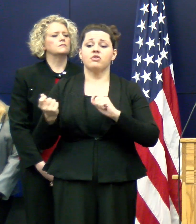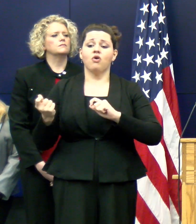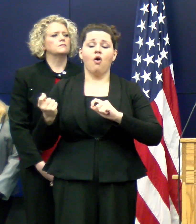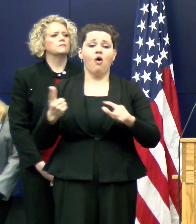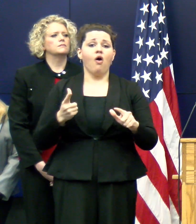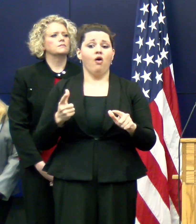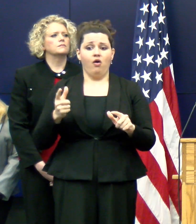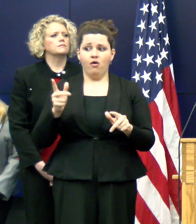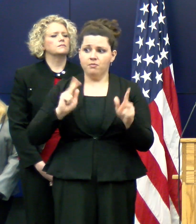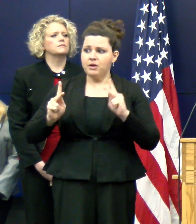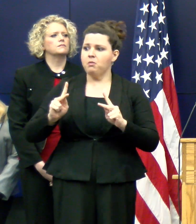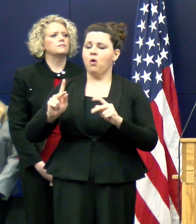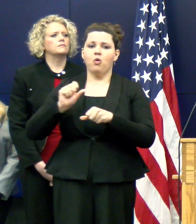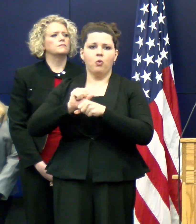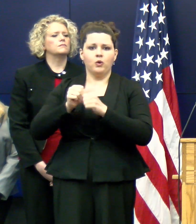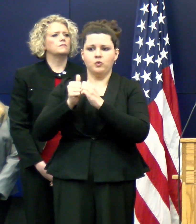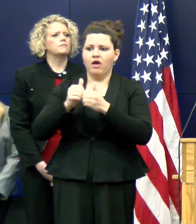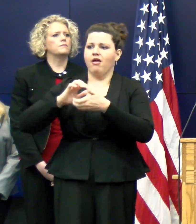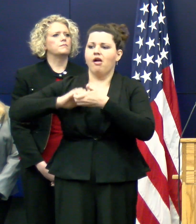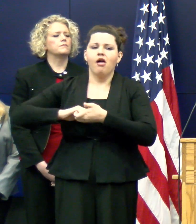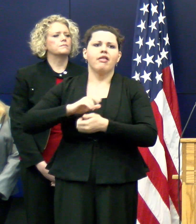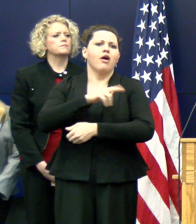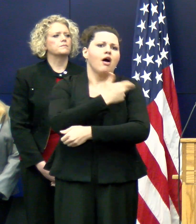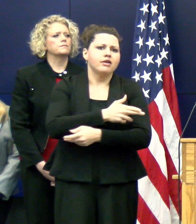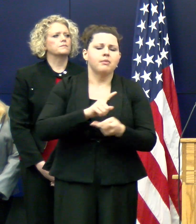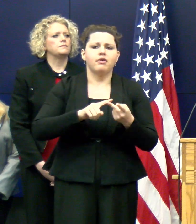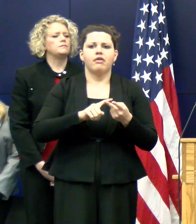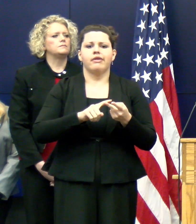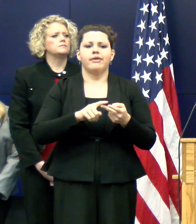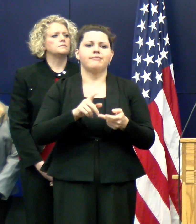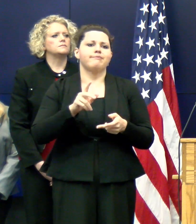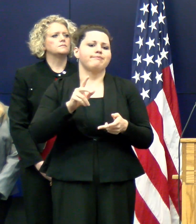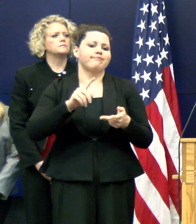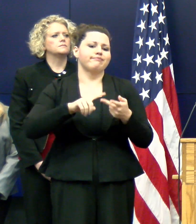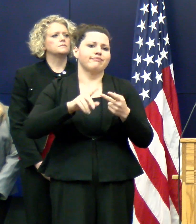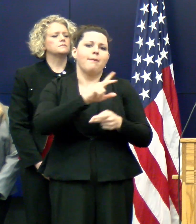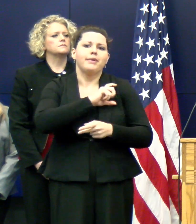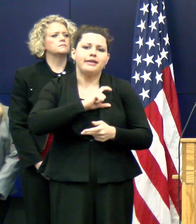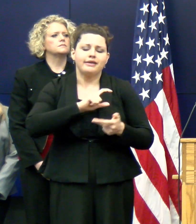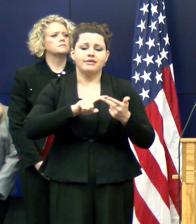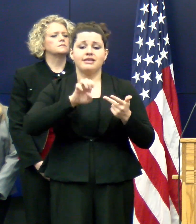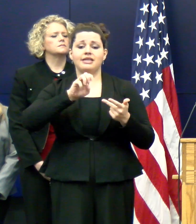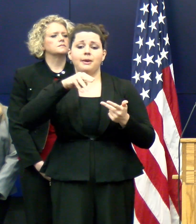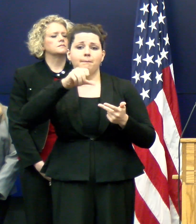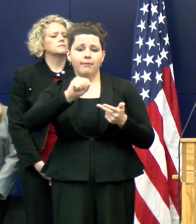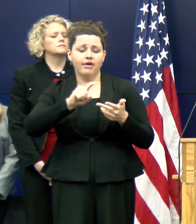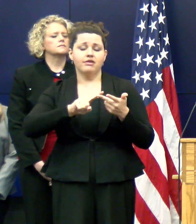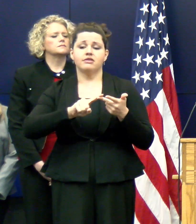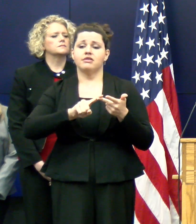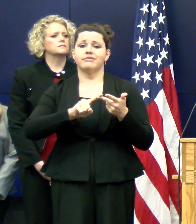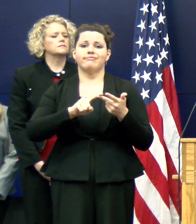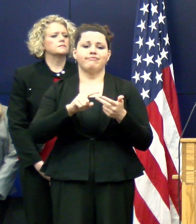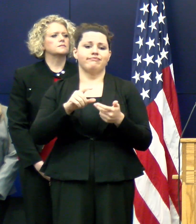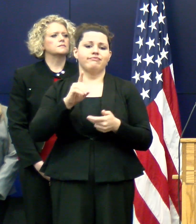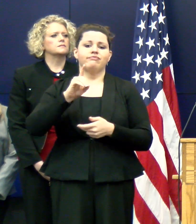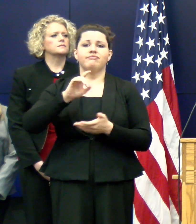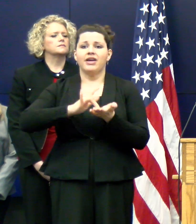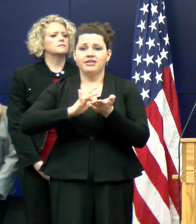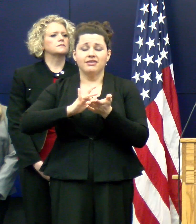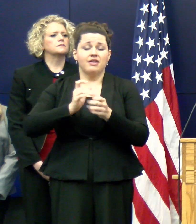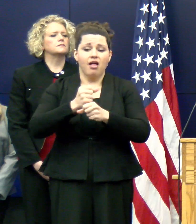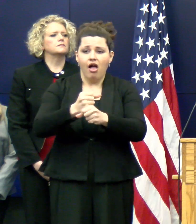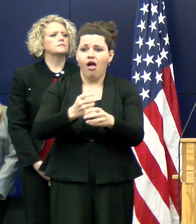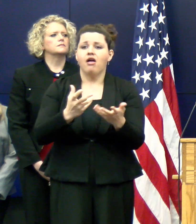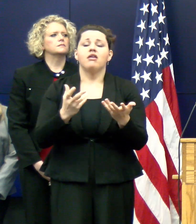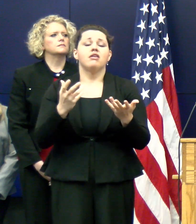of our critical partners, which include people like hospital personnel, police, EMS, drug manufacturers, and more, that they have a